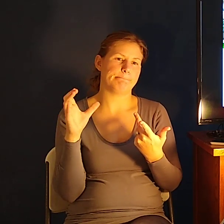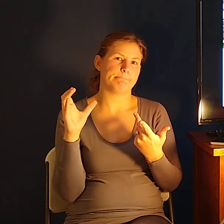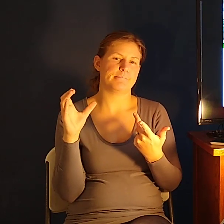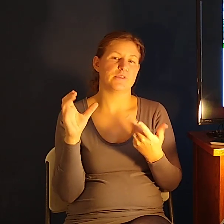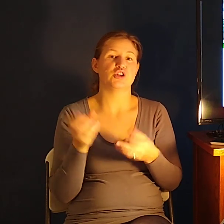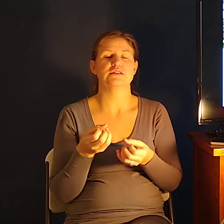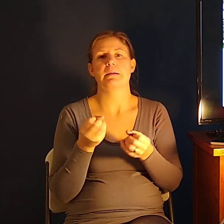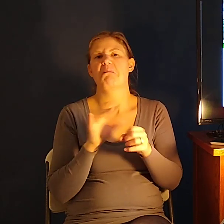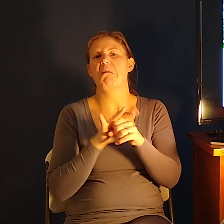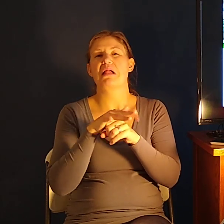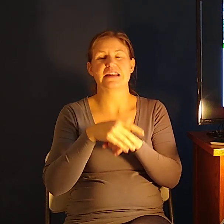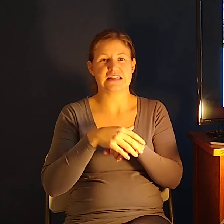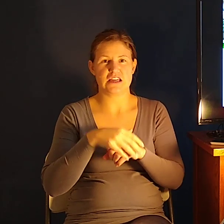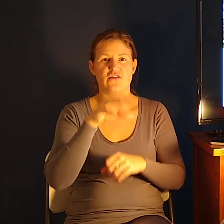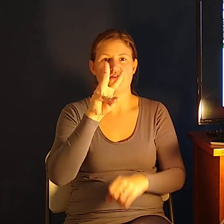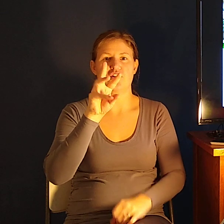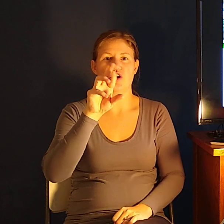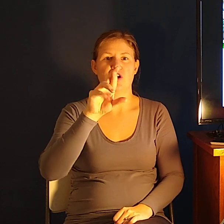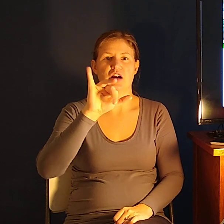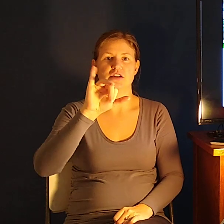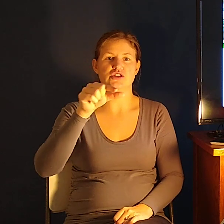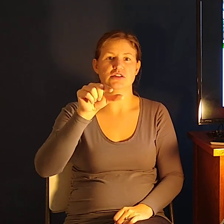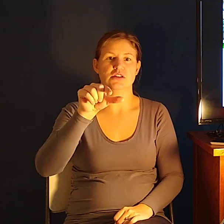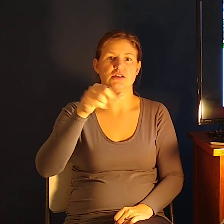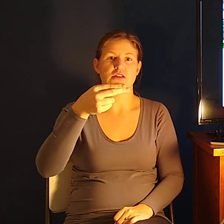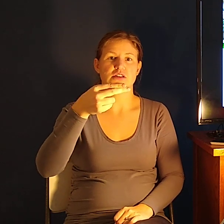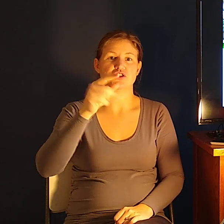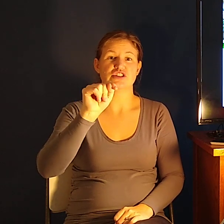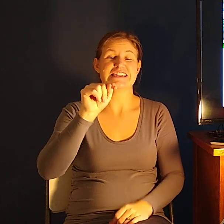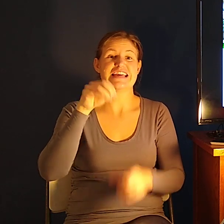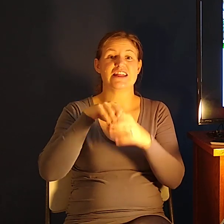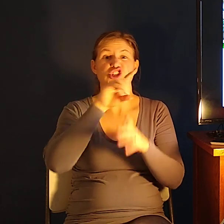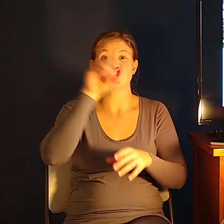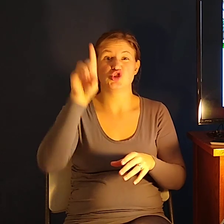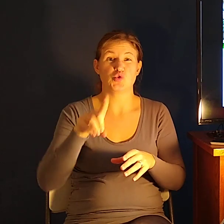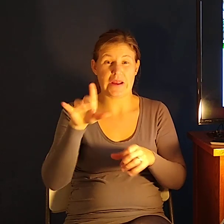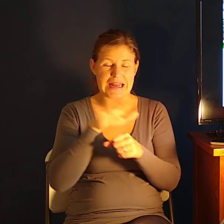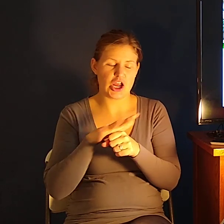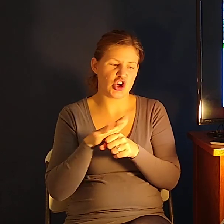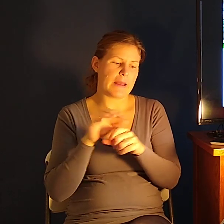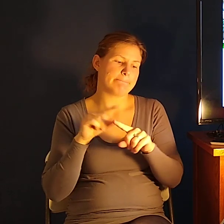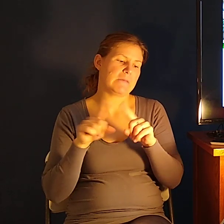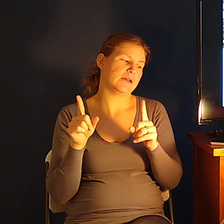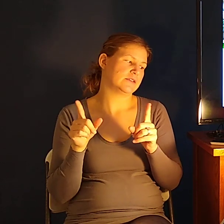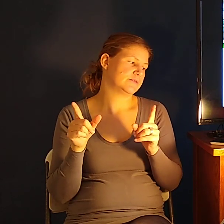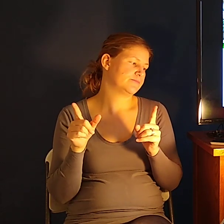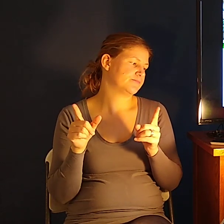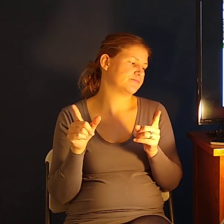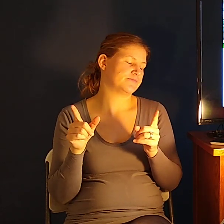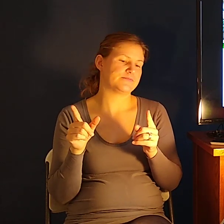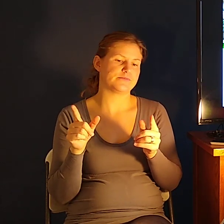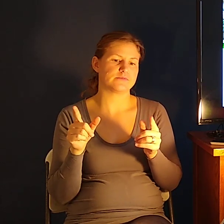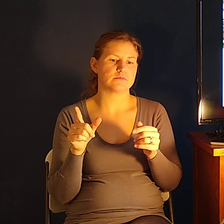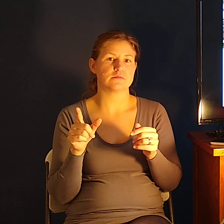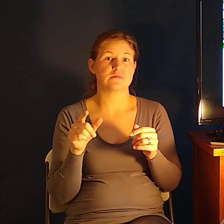plenty of Frank Lloyd Wright homes that are located in Detroit area, but because his firm was